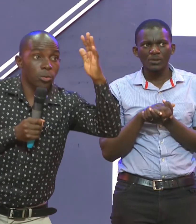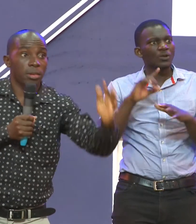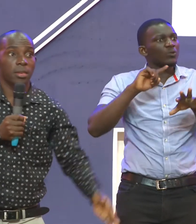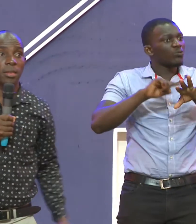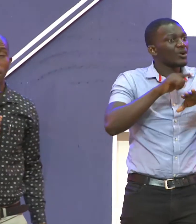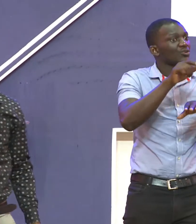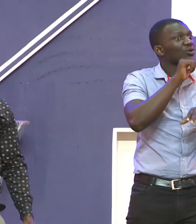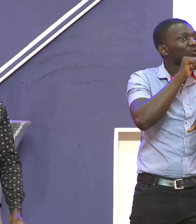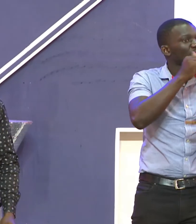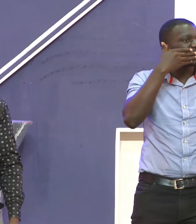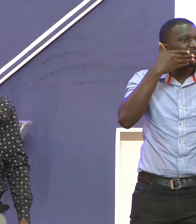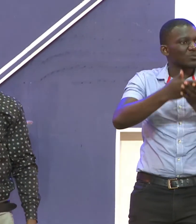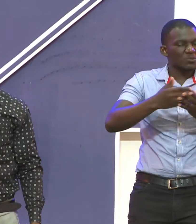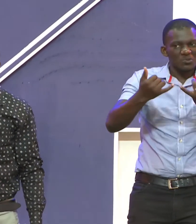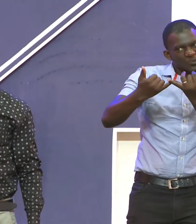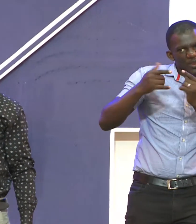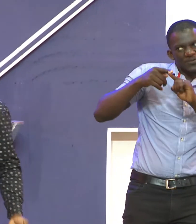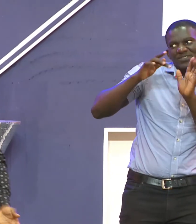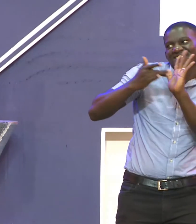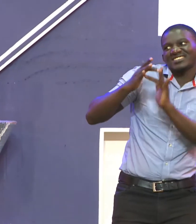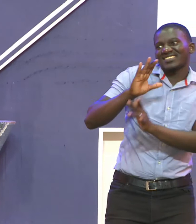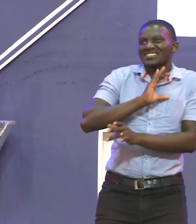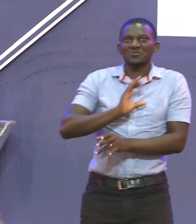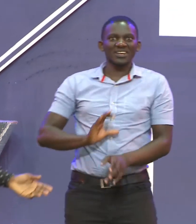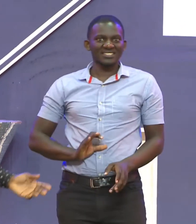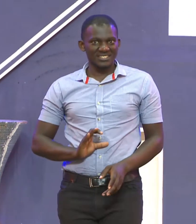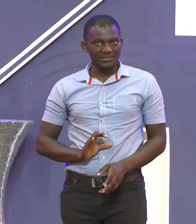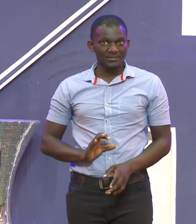Kristo mulungi when you are not a good wife